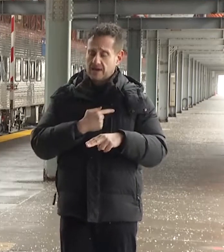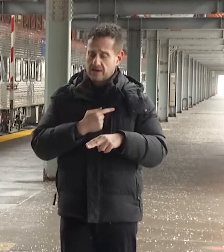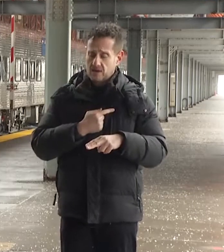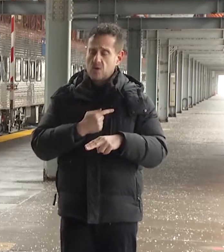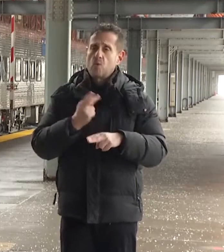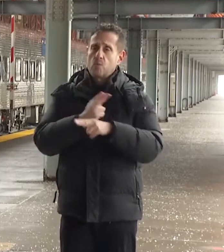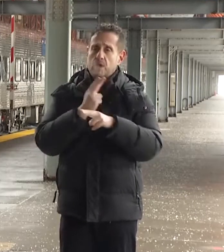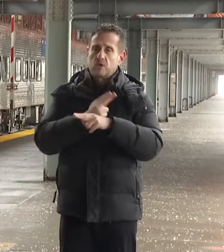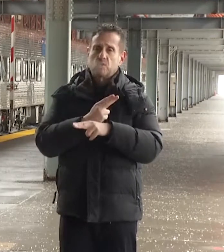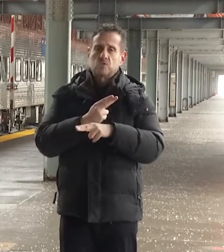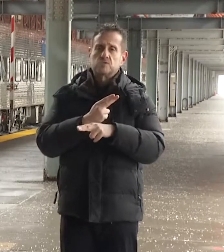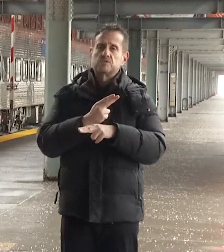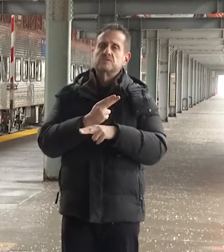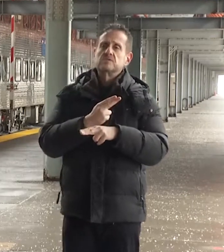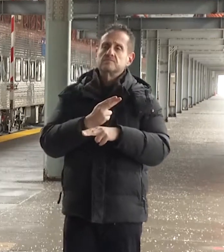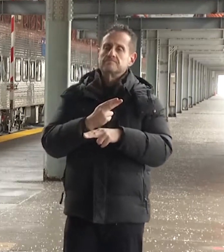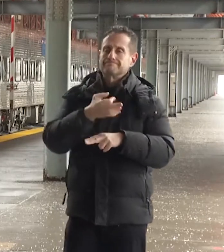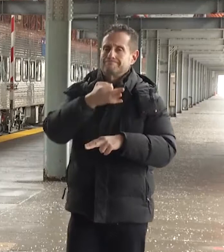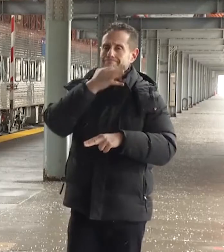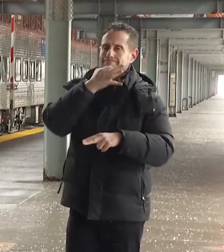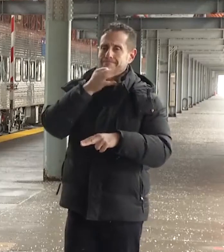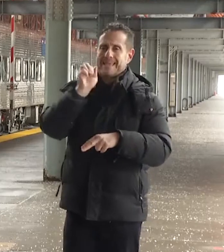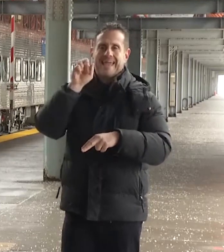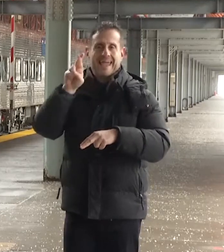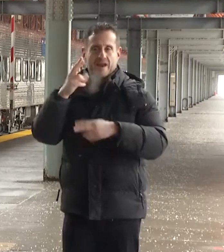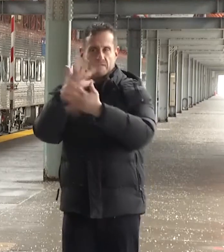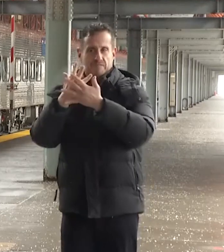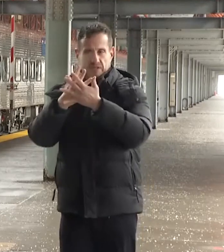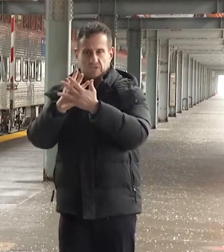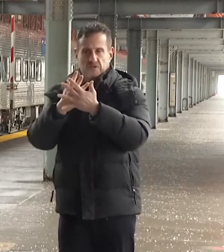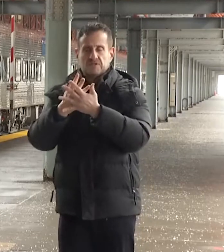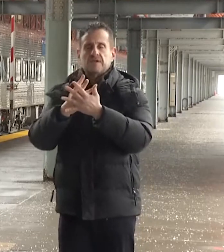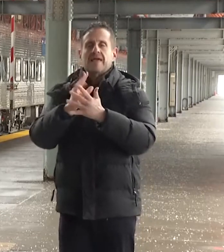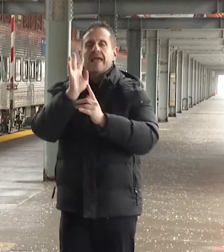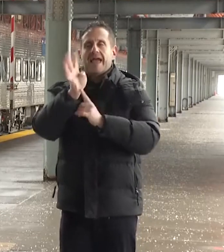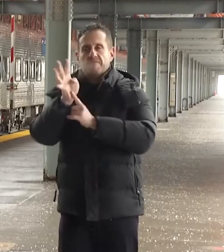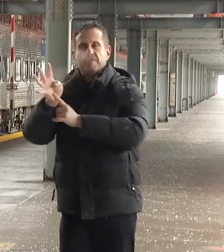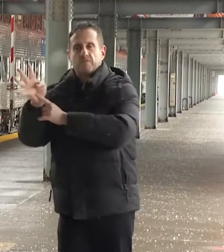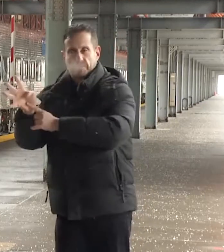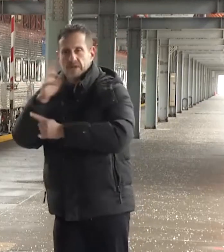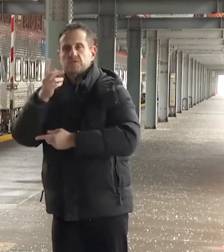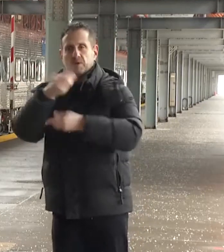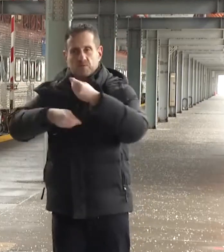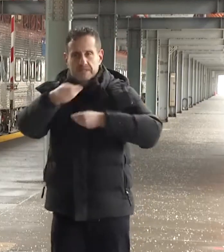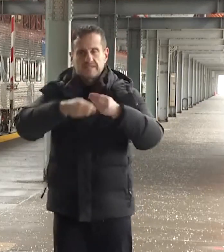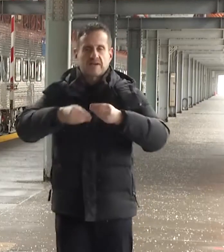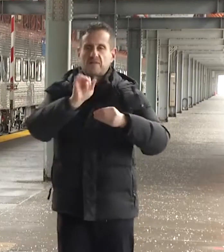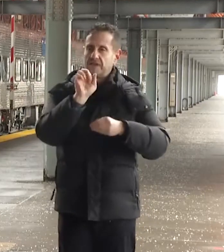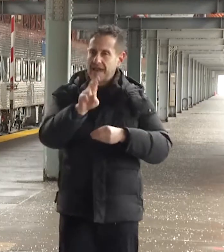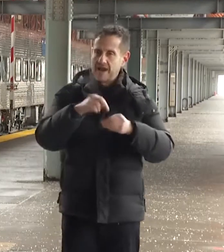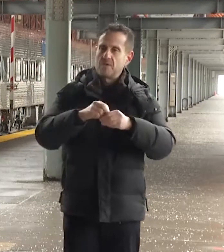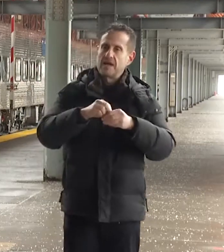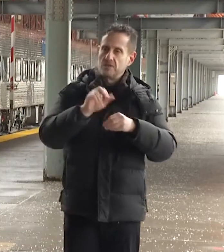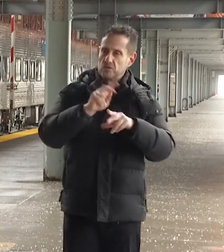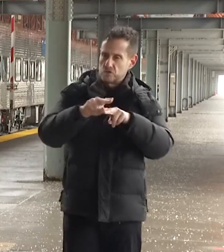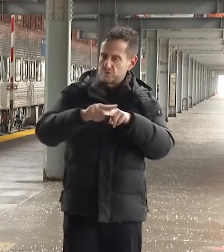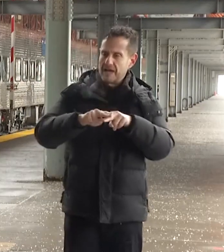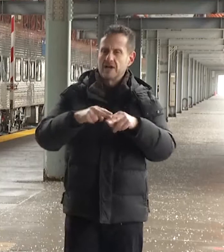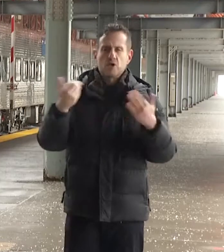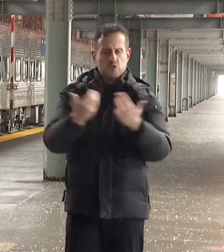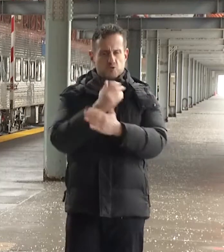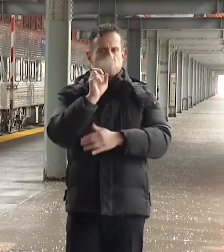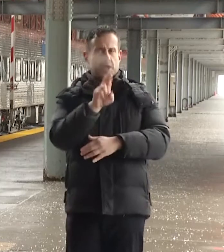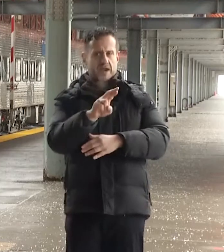air filters. And every 4 minutes, we recycle the air inside the train car. Think about that, fresh air every